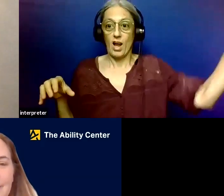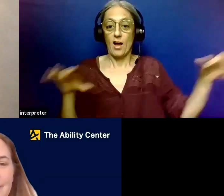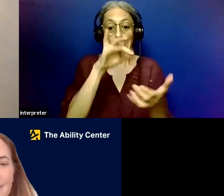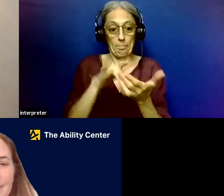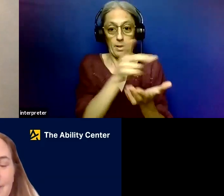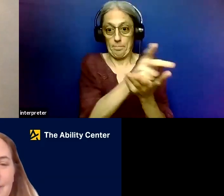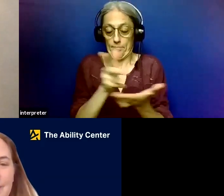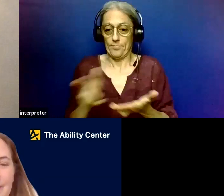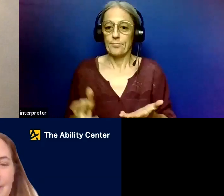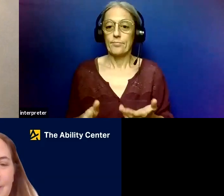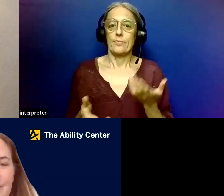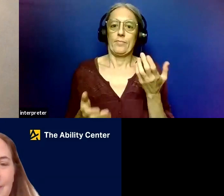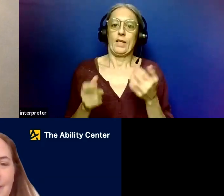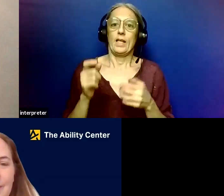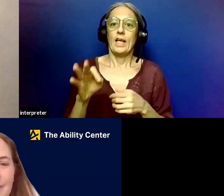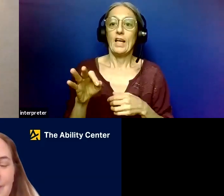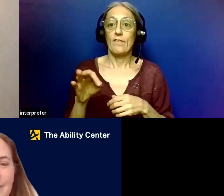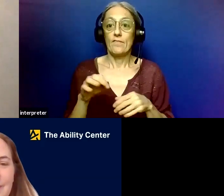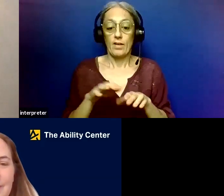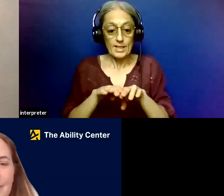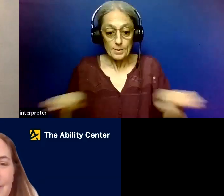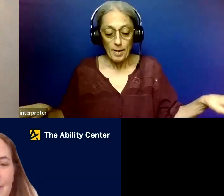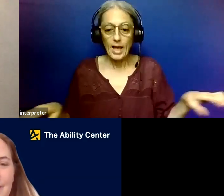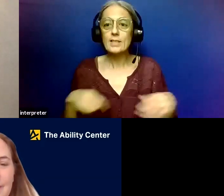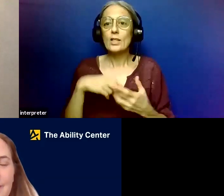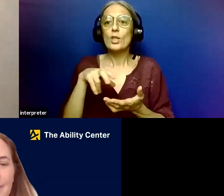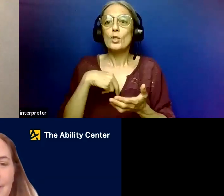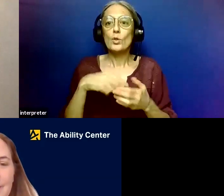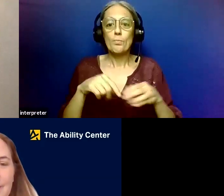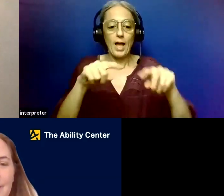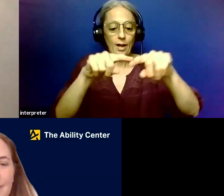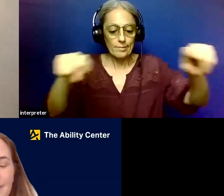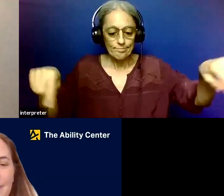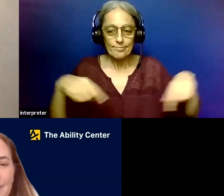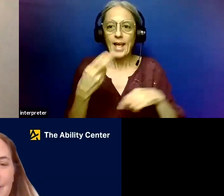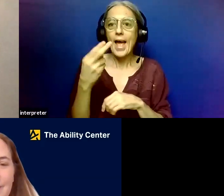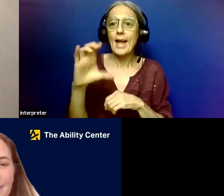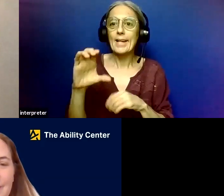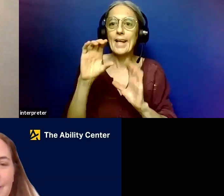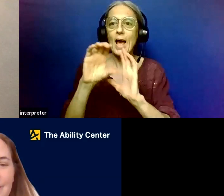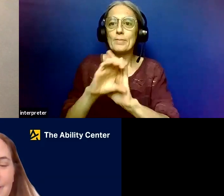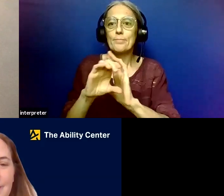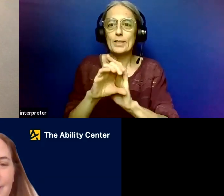international symbol of accessibility on the space, that's good. And it's not anymore. In fact, you don't even have to